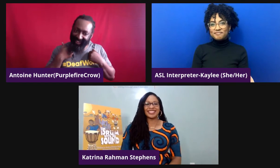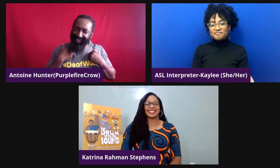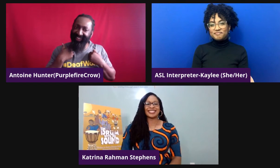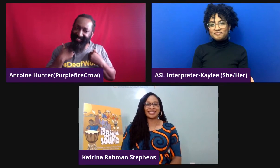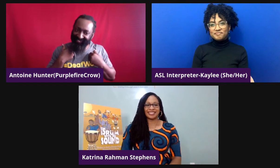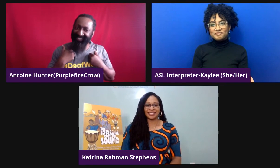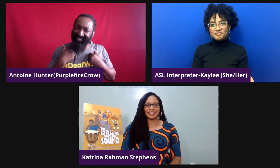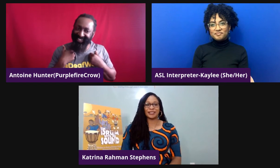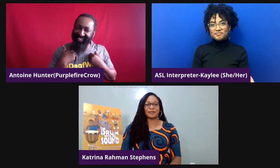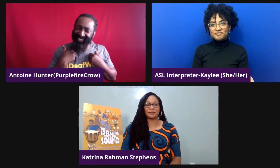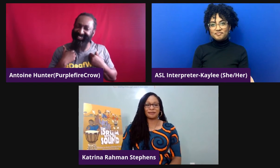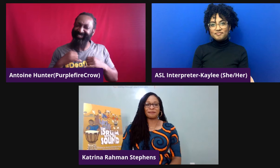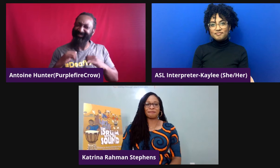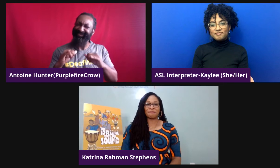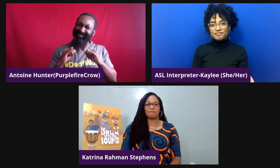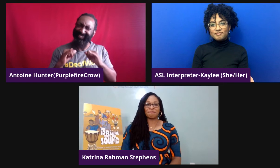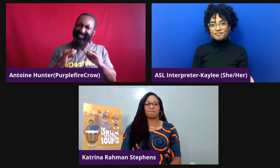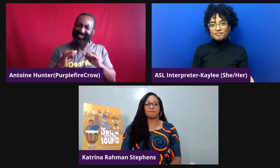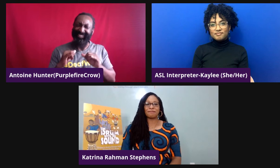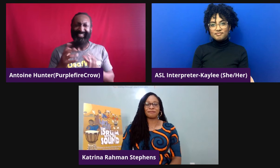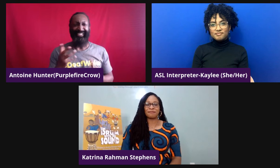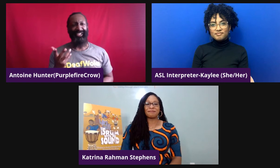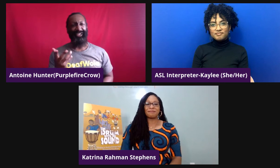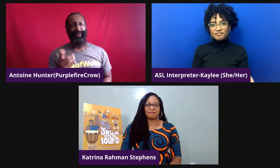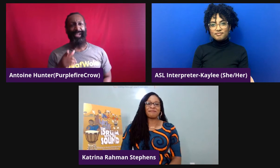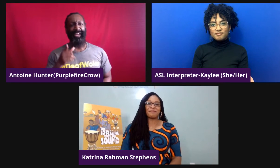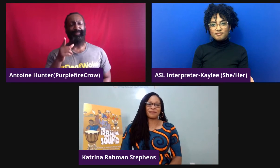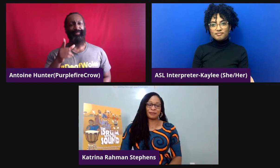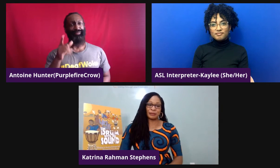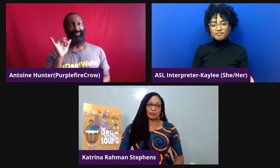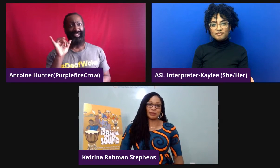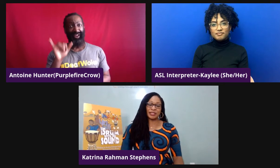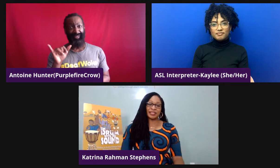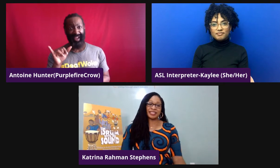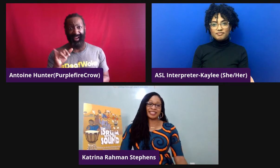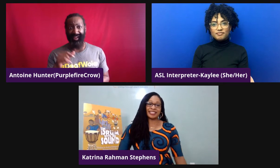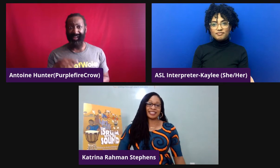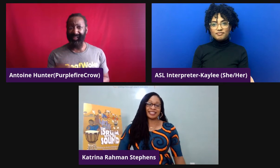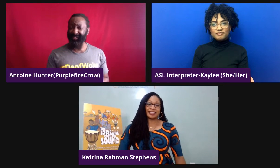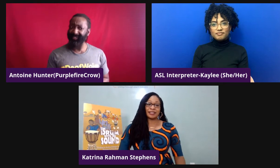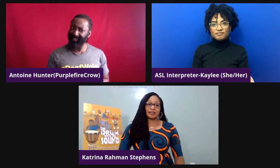That changed my life. Same. So,